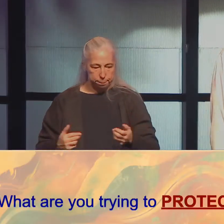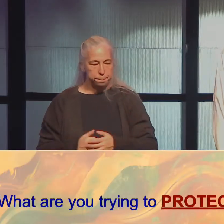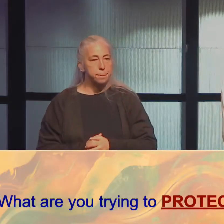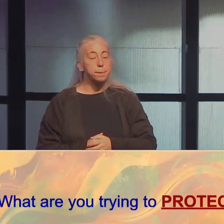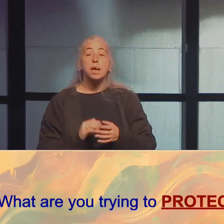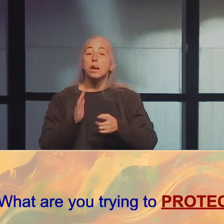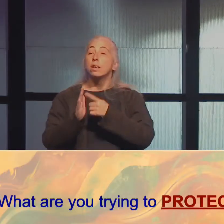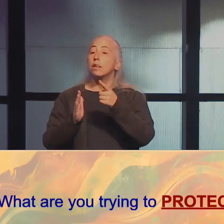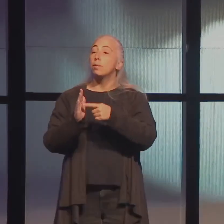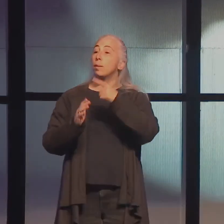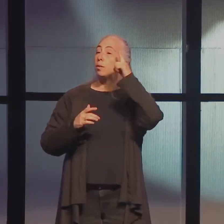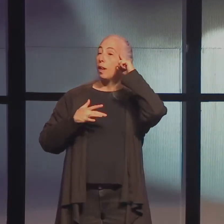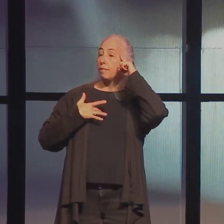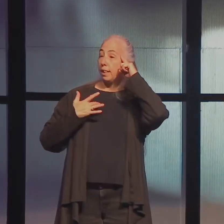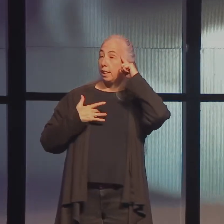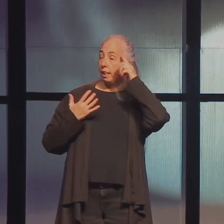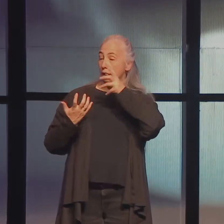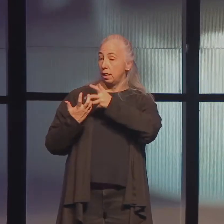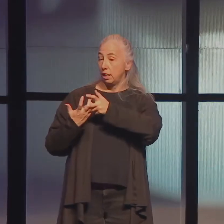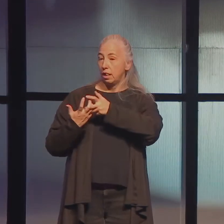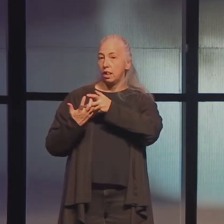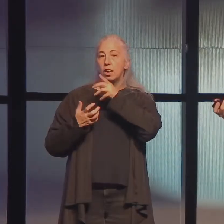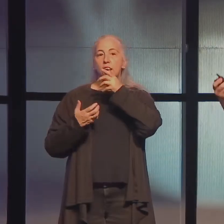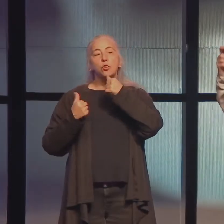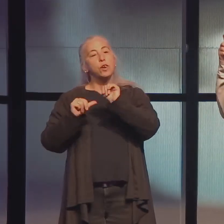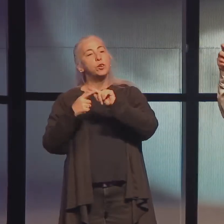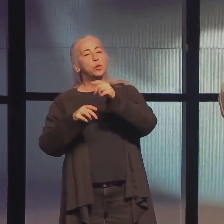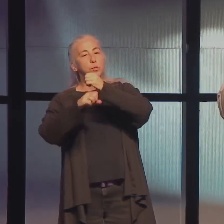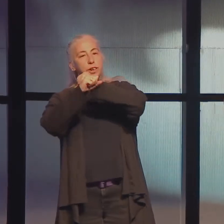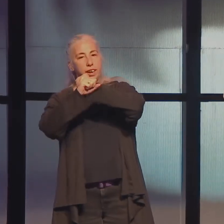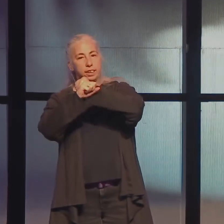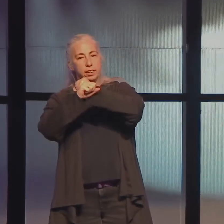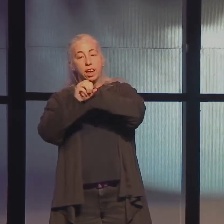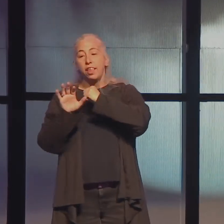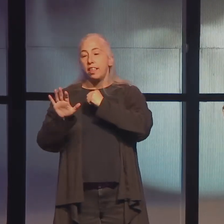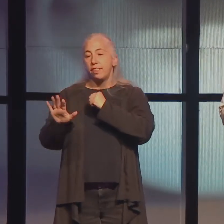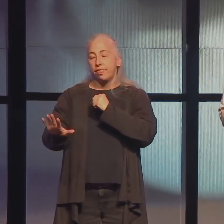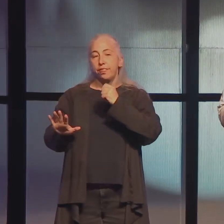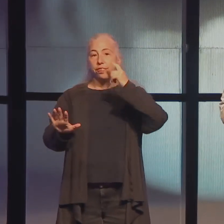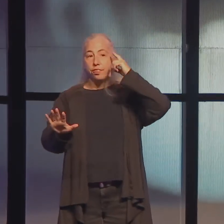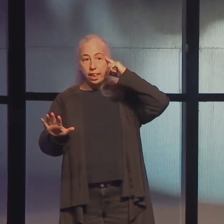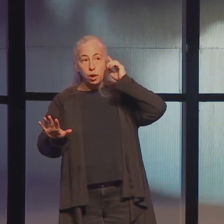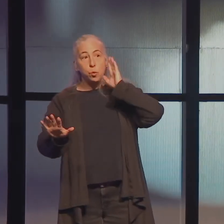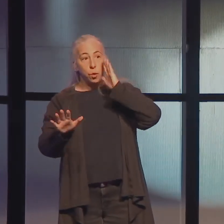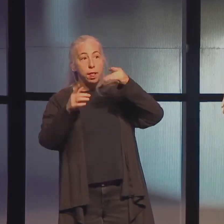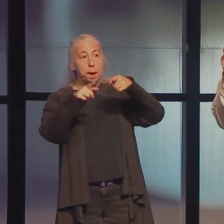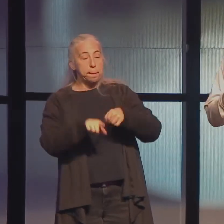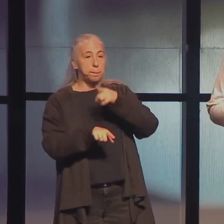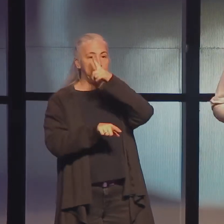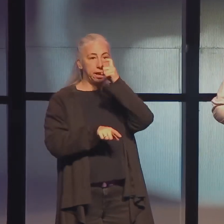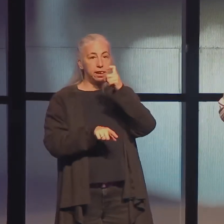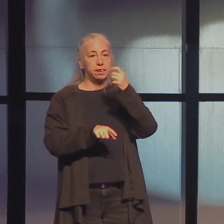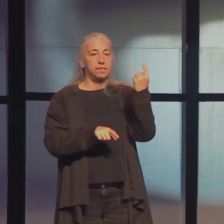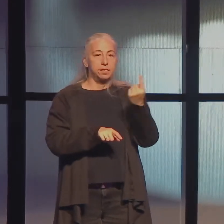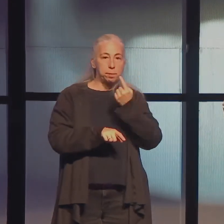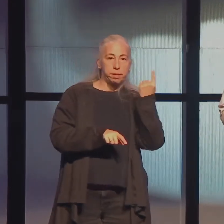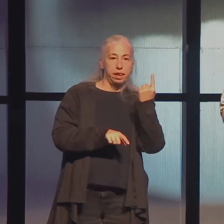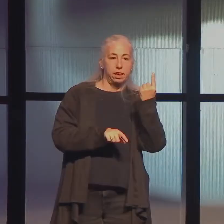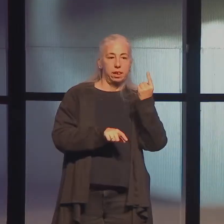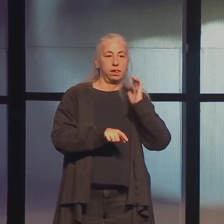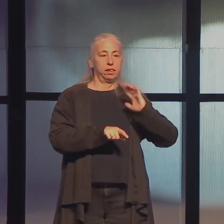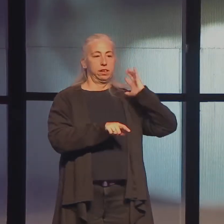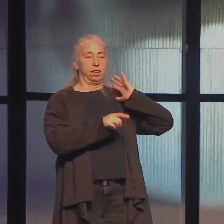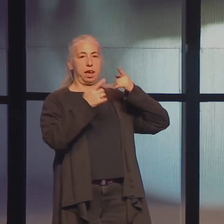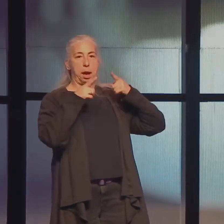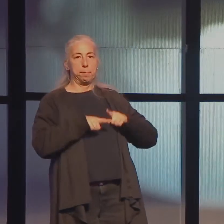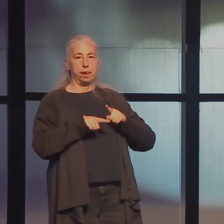Because sometimes our thought feelings are actually trying to protect us from something they believe will happen because of something that did happen. I'm going to say that